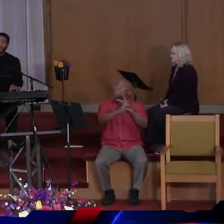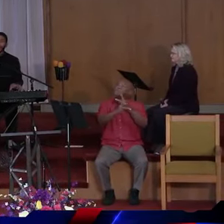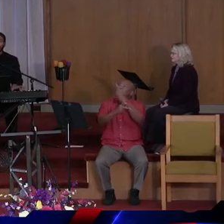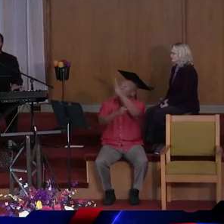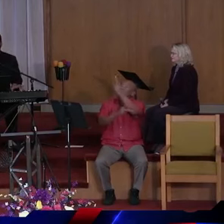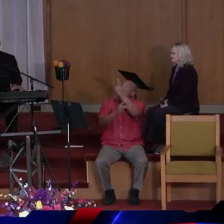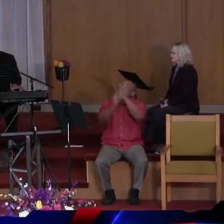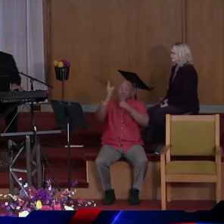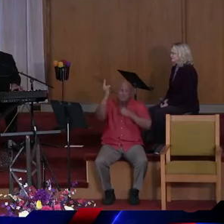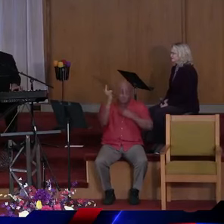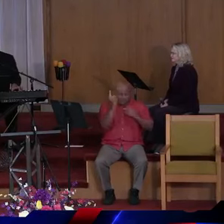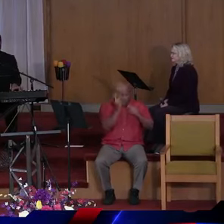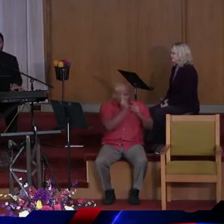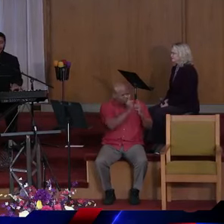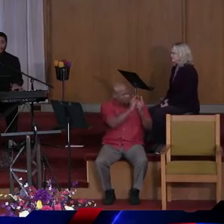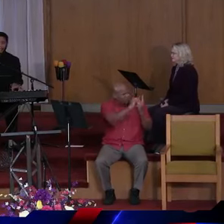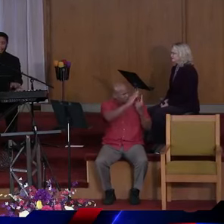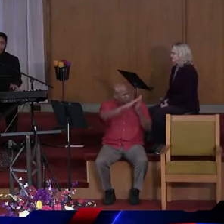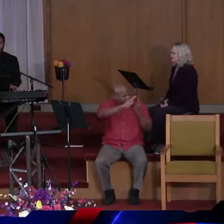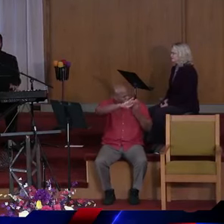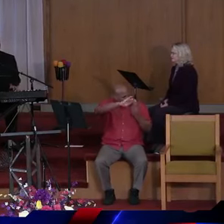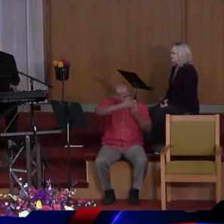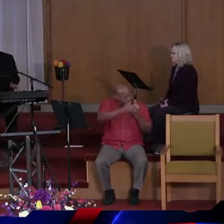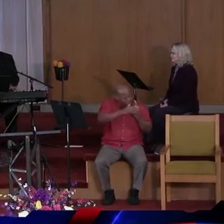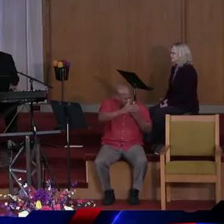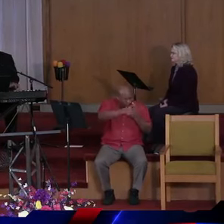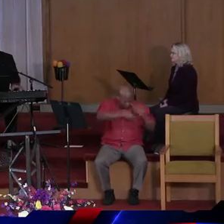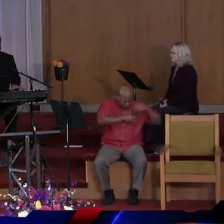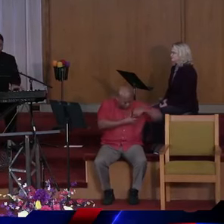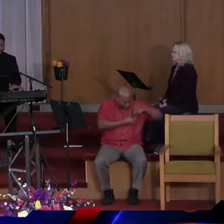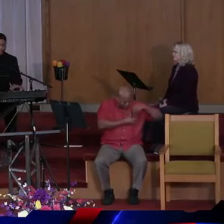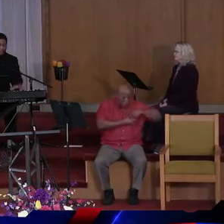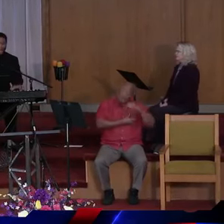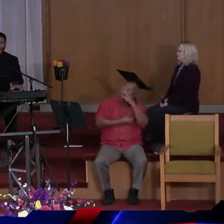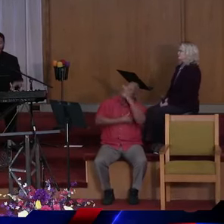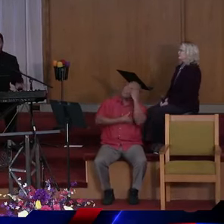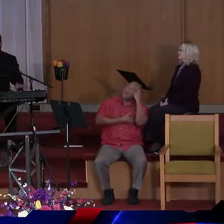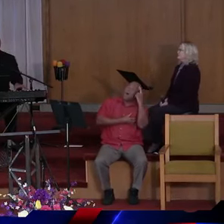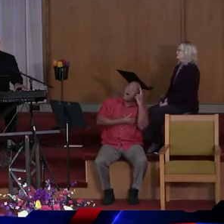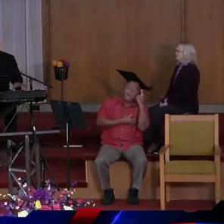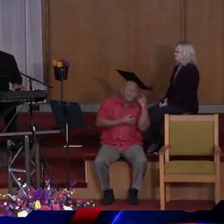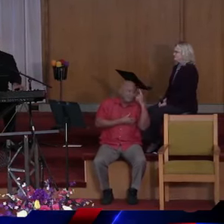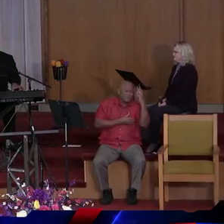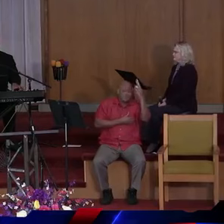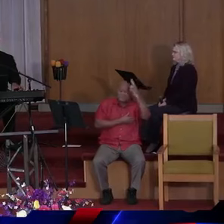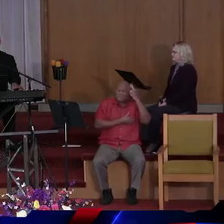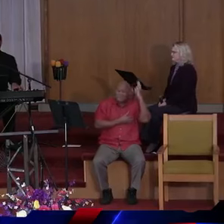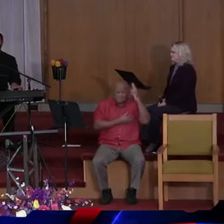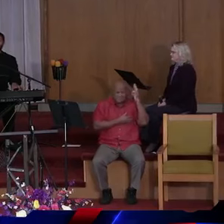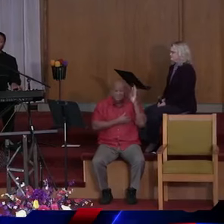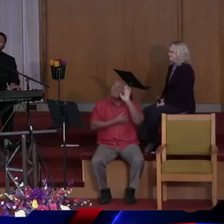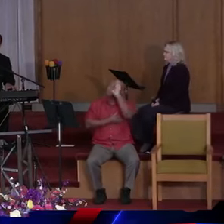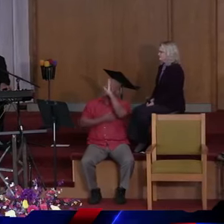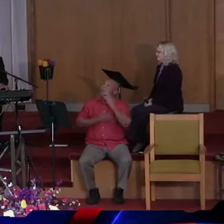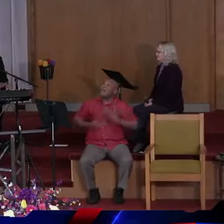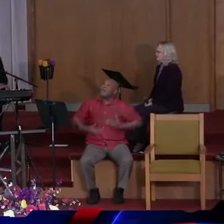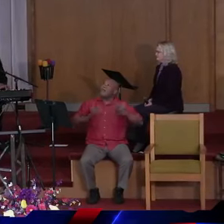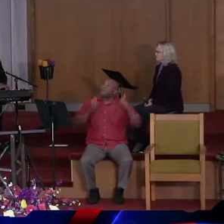so you cleaned me up inside. You thought I was to die for,